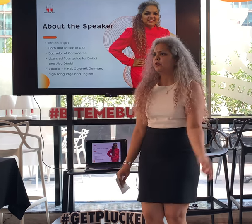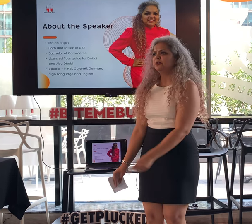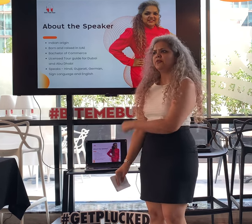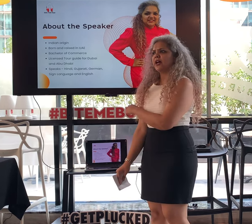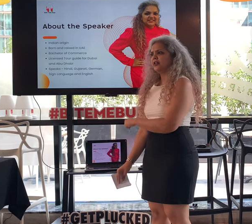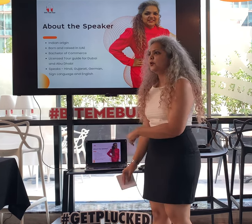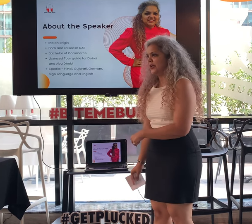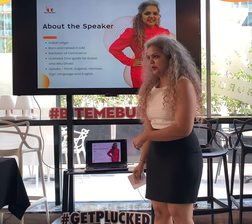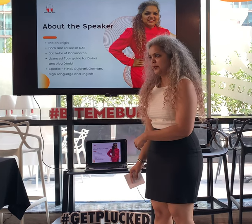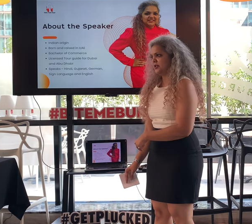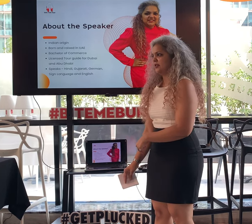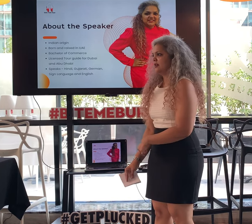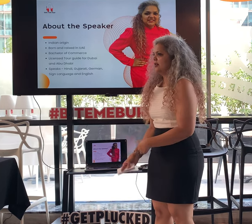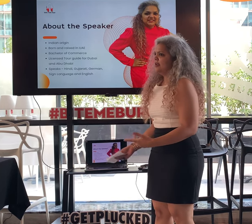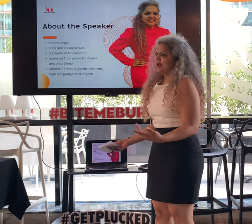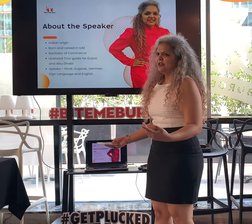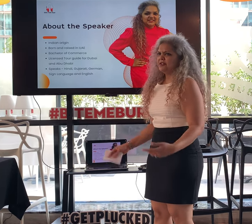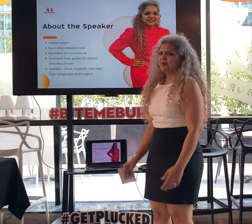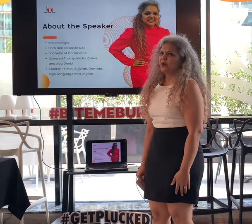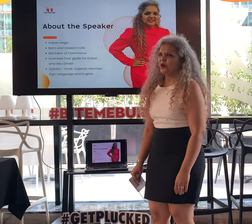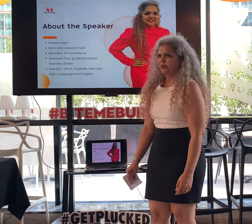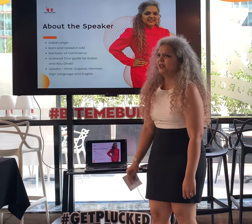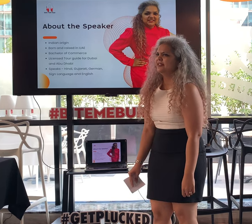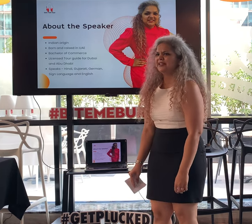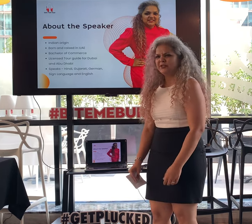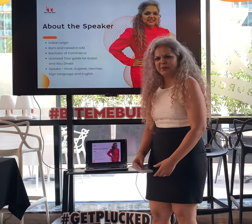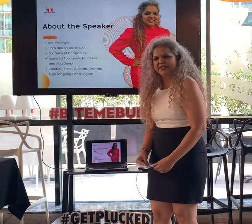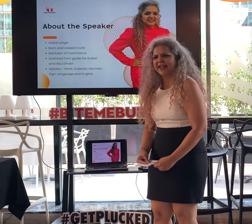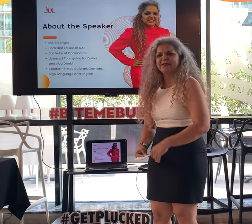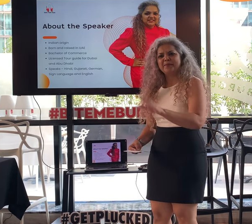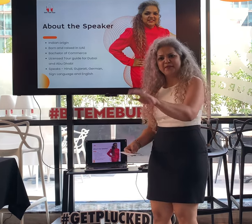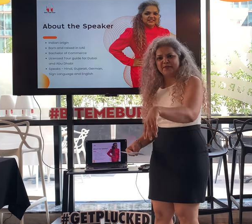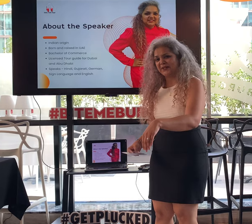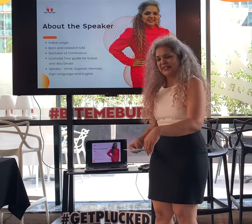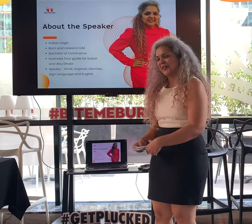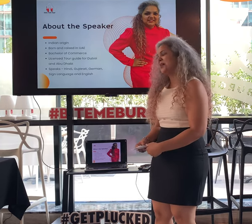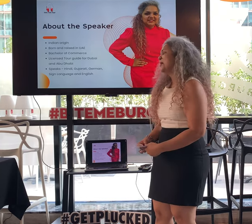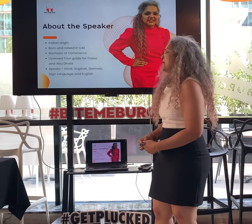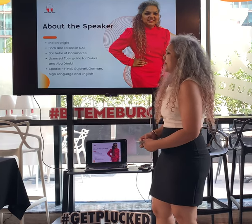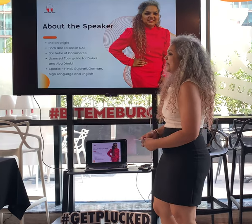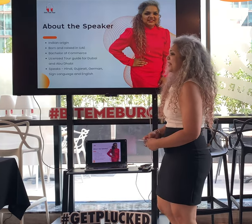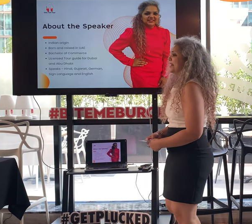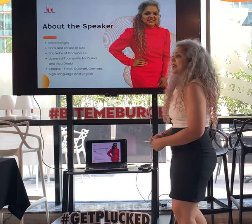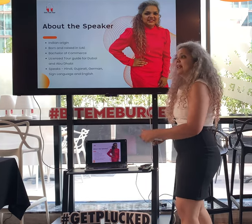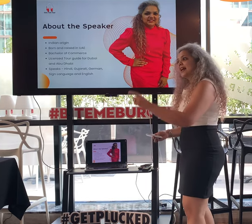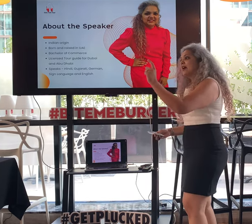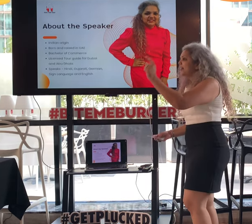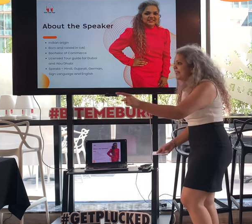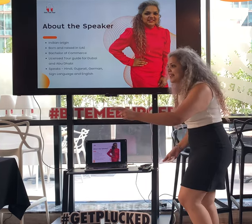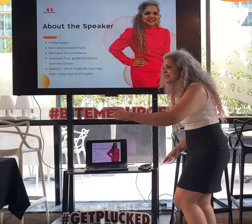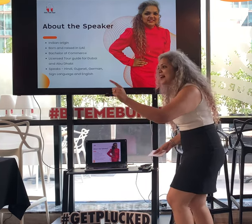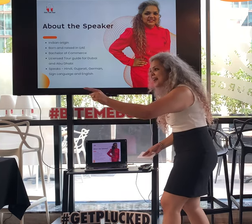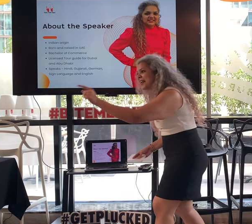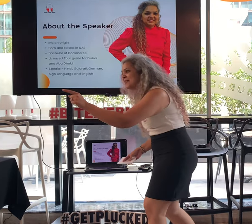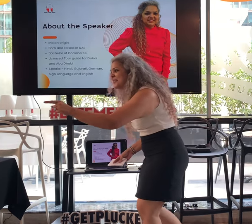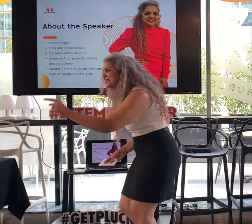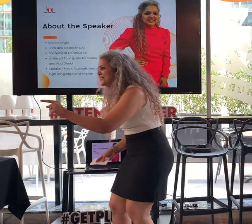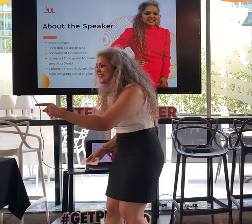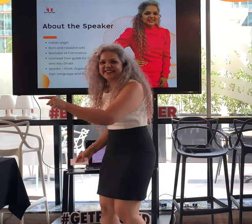to fly in 20%. I don't say mom. That's too much time. pay for your ticket. That's a Kujerati. Yes I am a Kujerati.